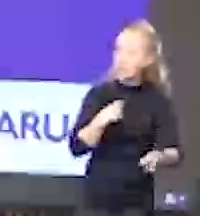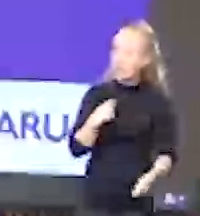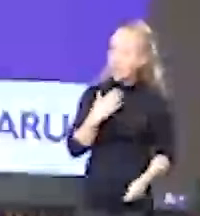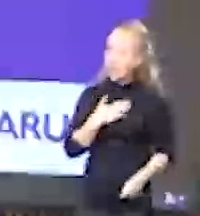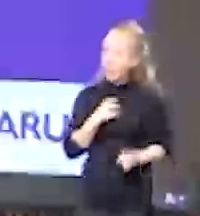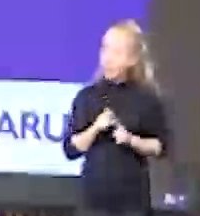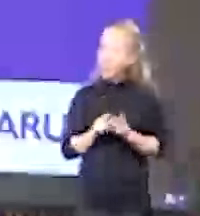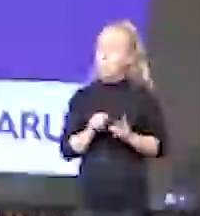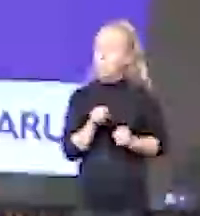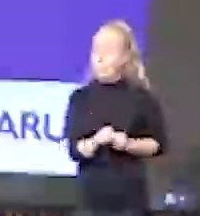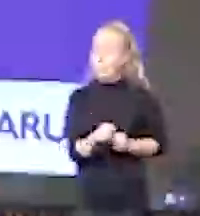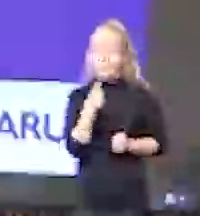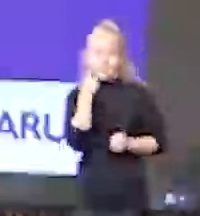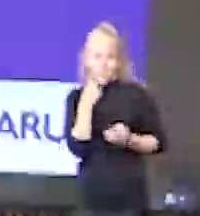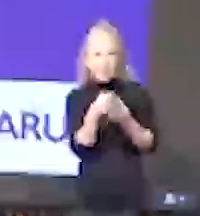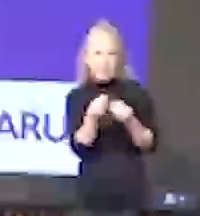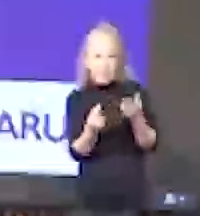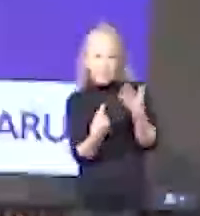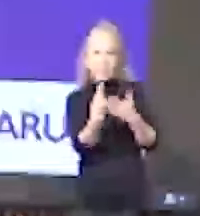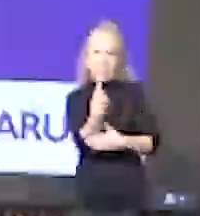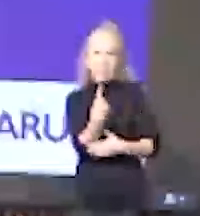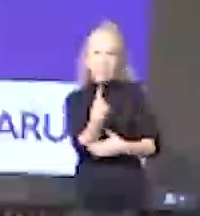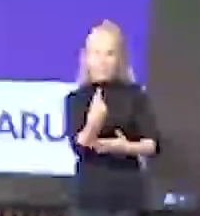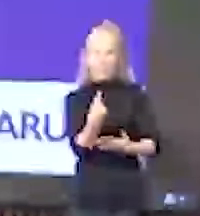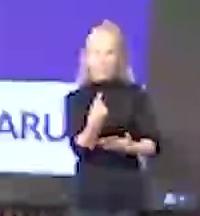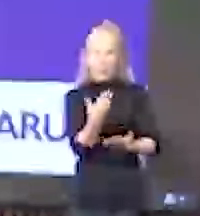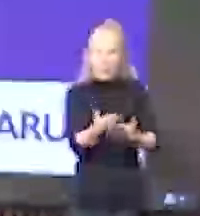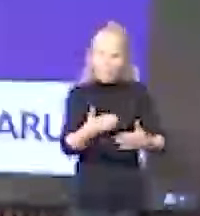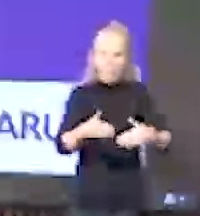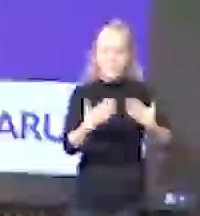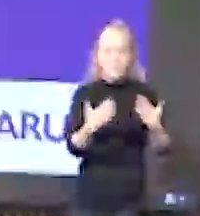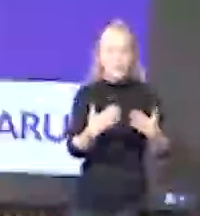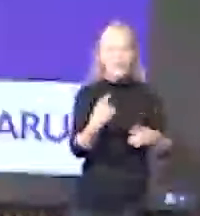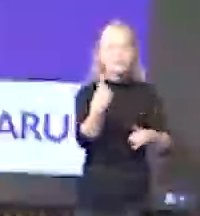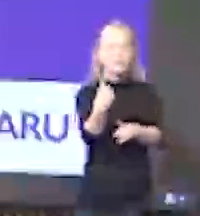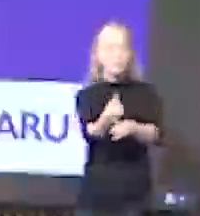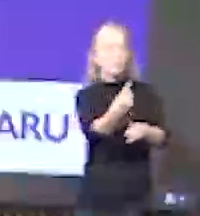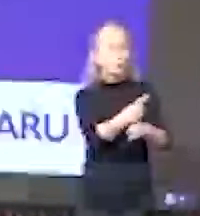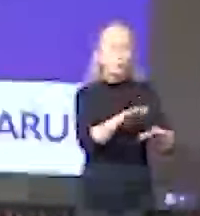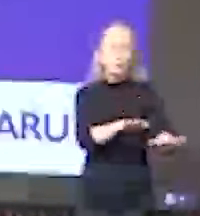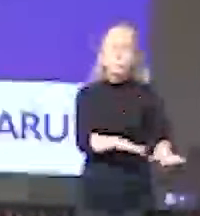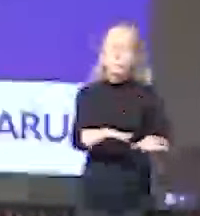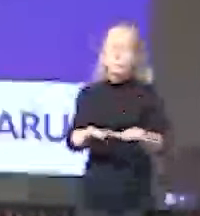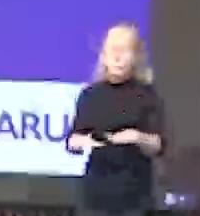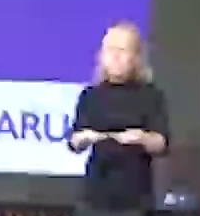actually happening in action, talking at a casual and informal level to